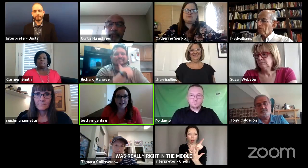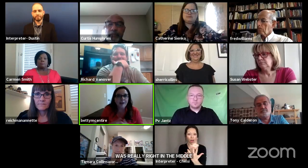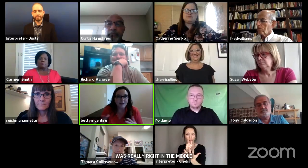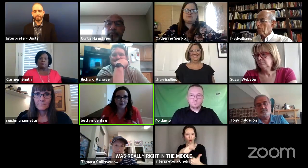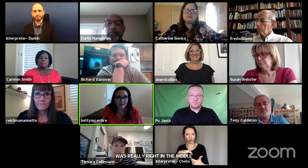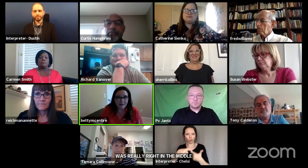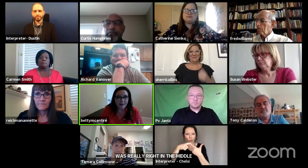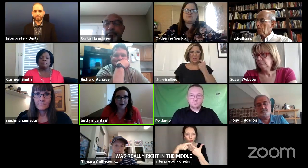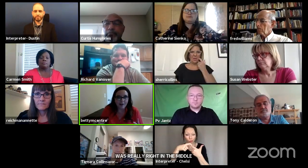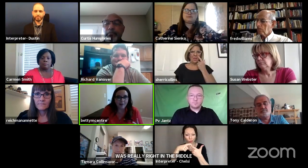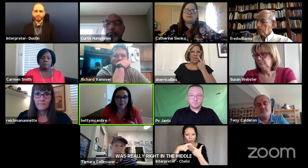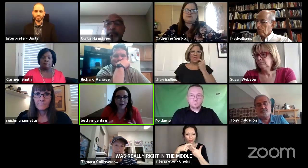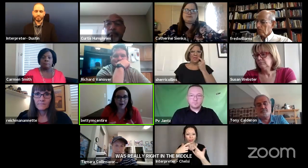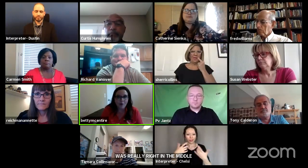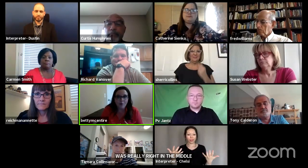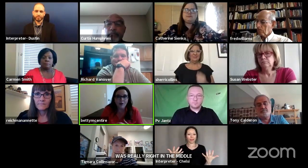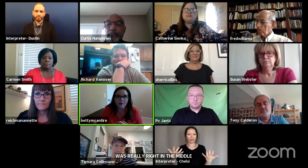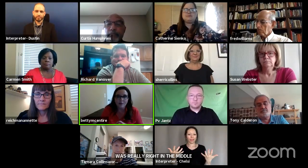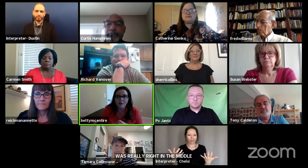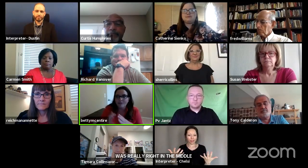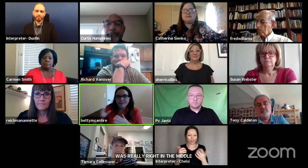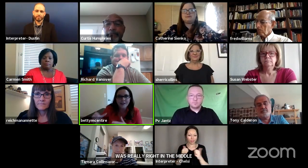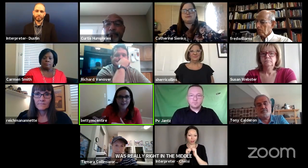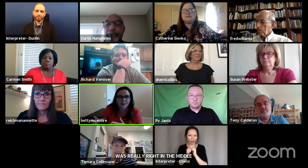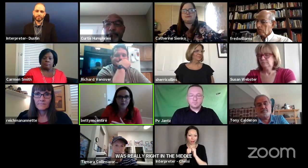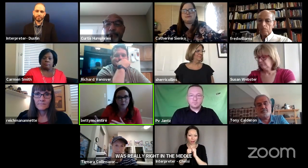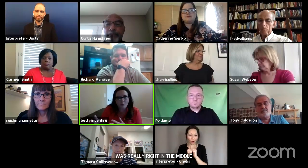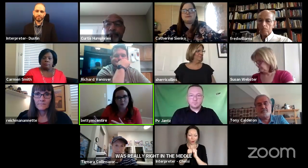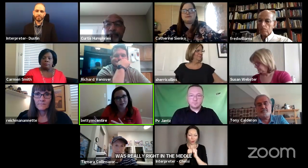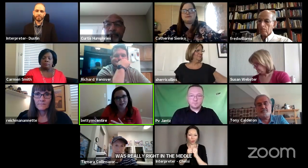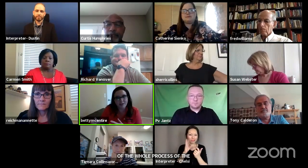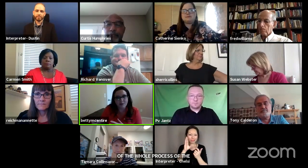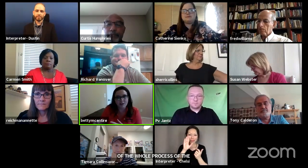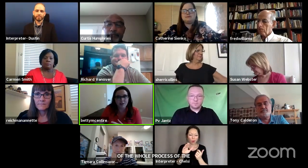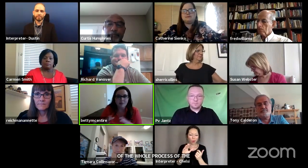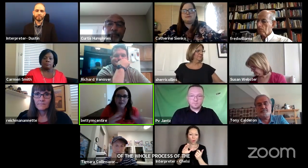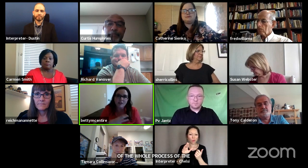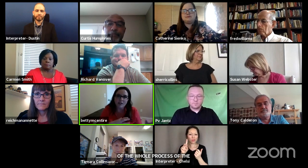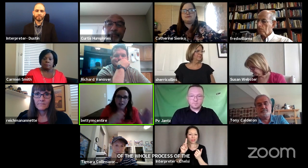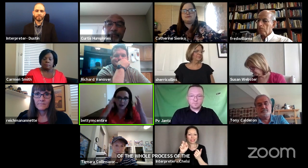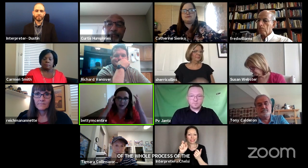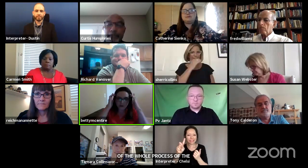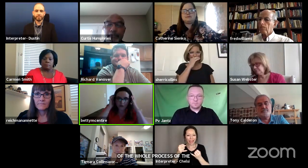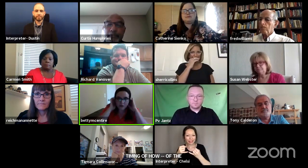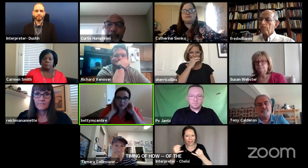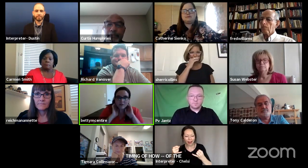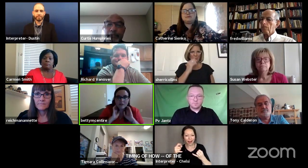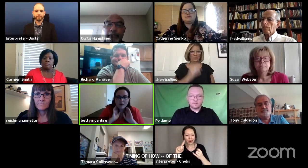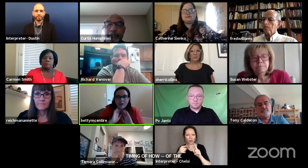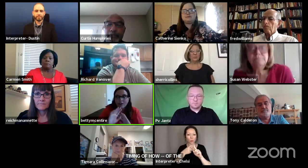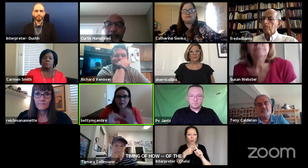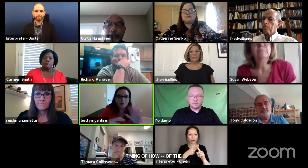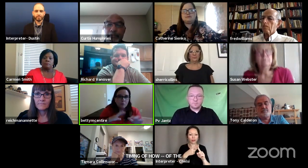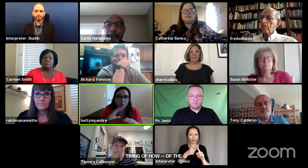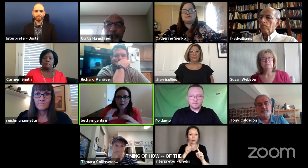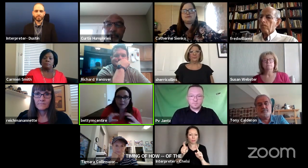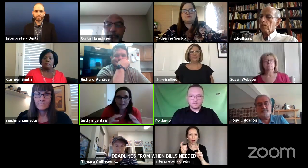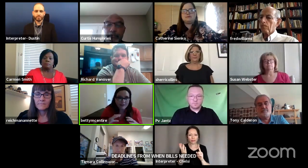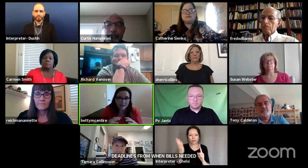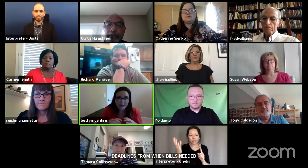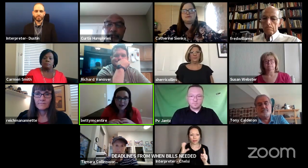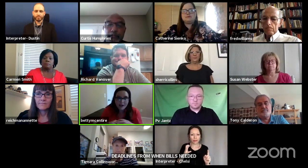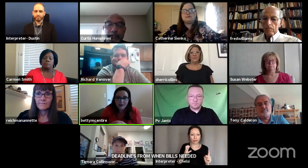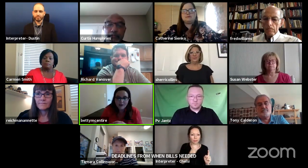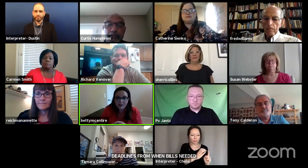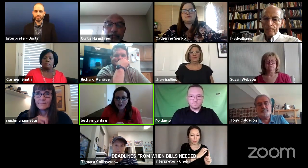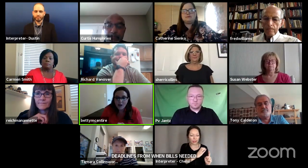the timing of the deadlines from when bills needed to be here in committee and when things